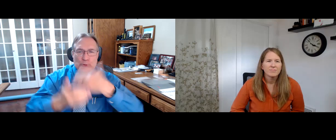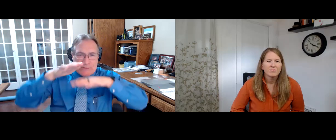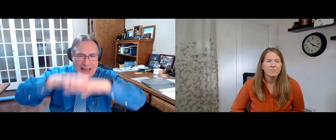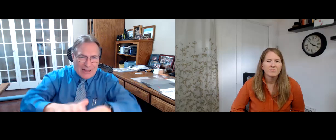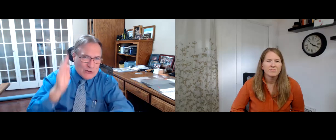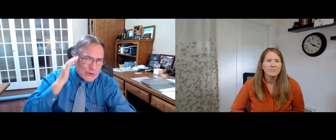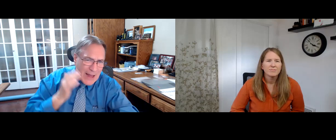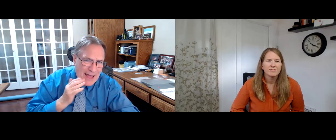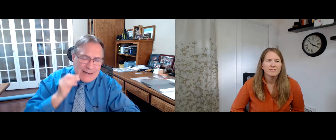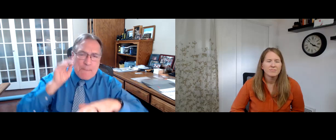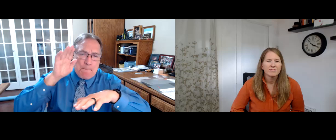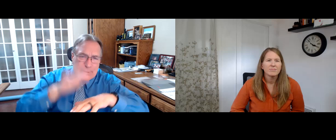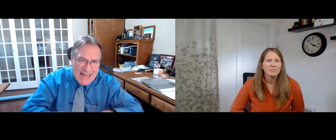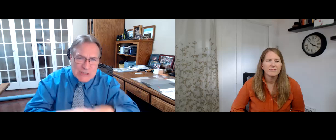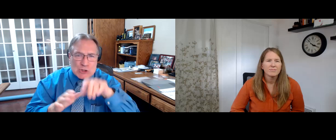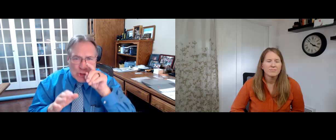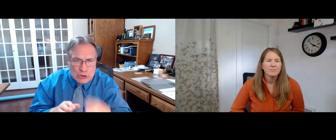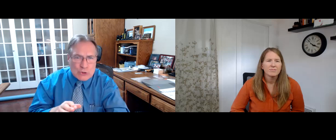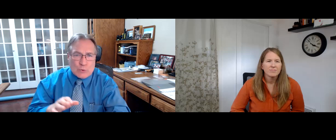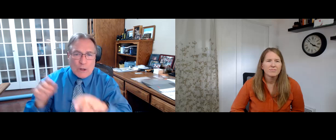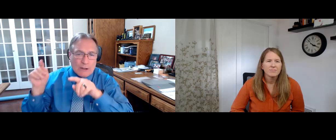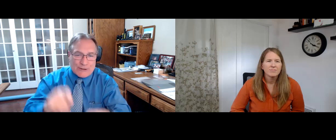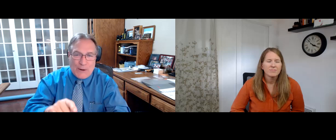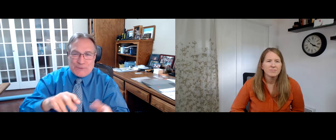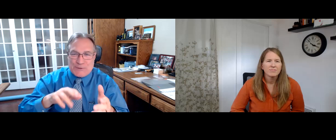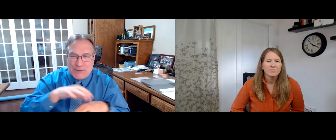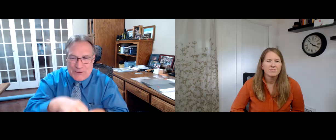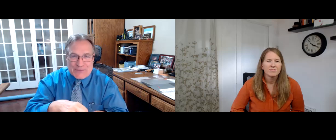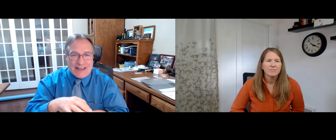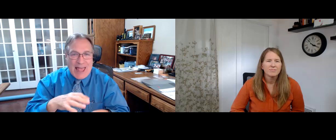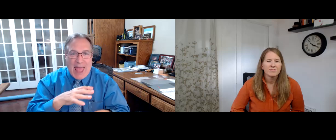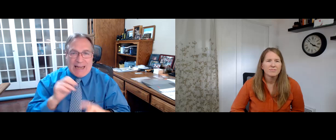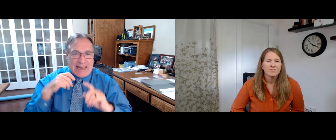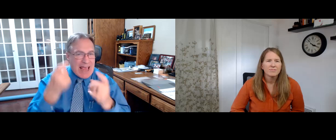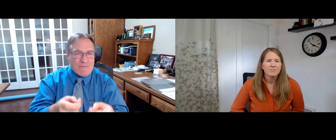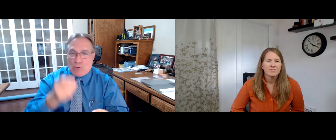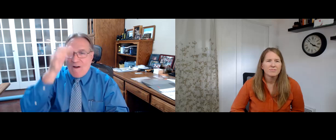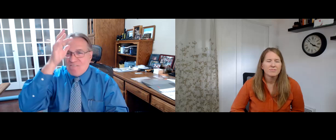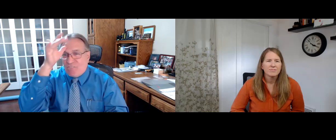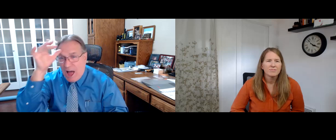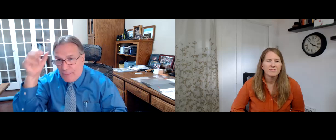his hands on your head and blessed you to go to earth. And he gave you